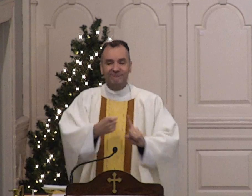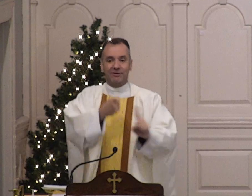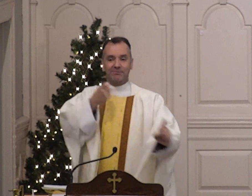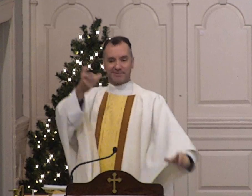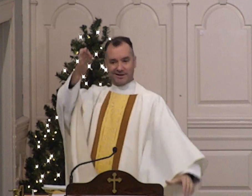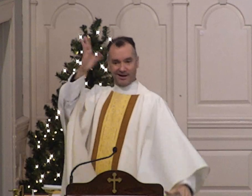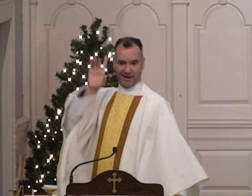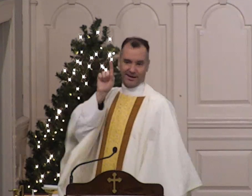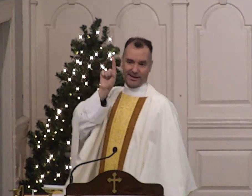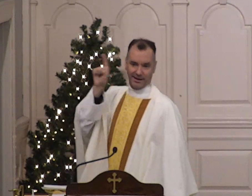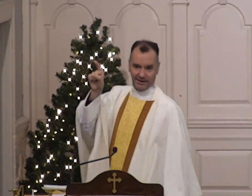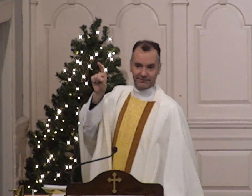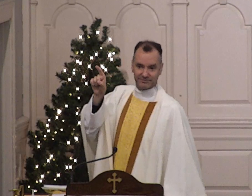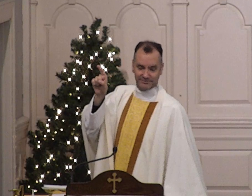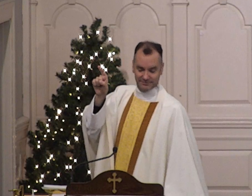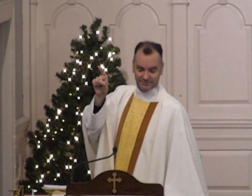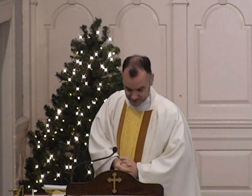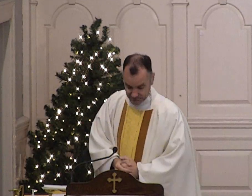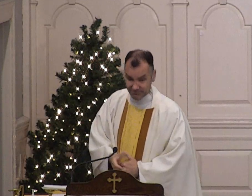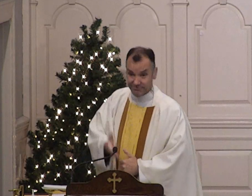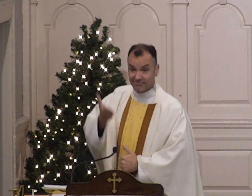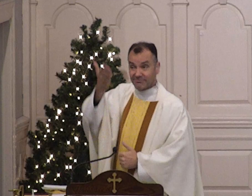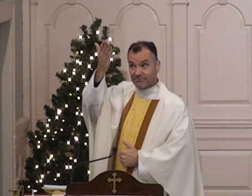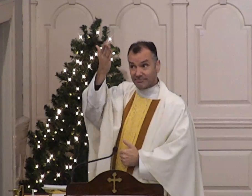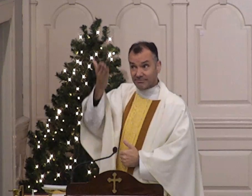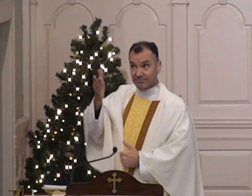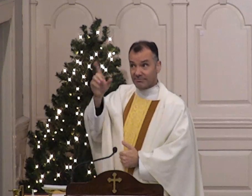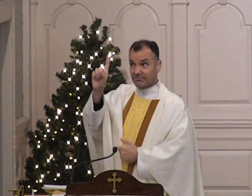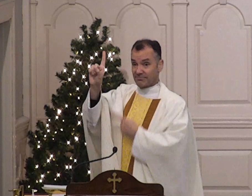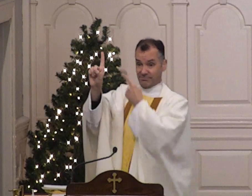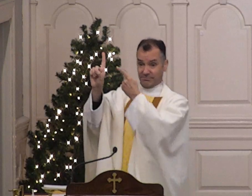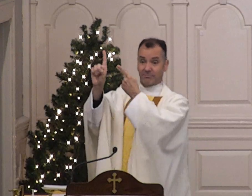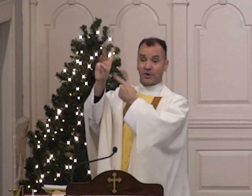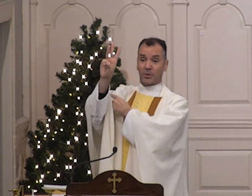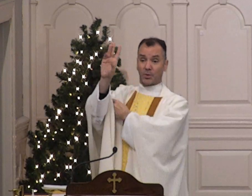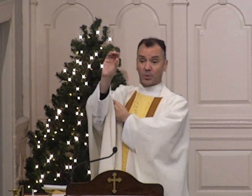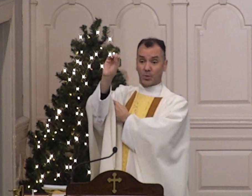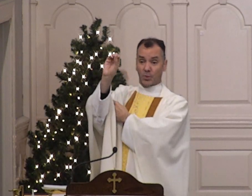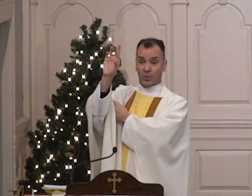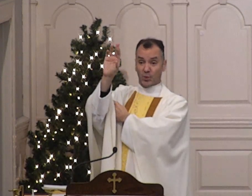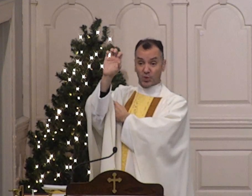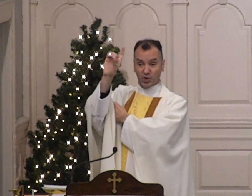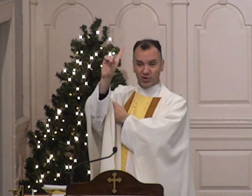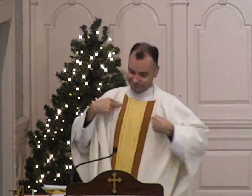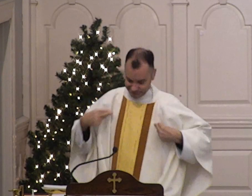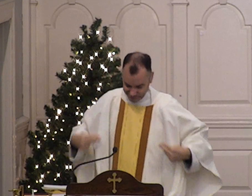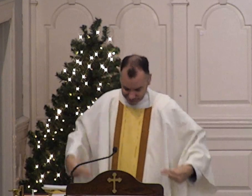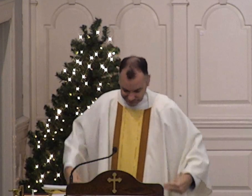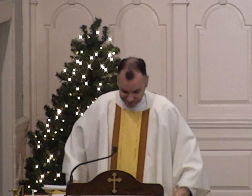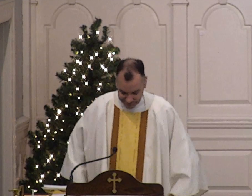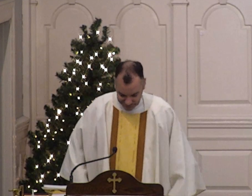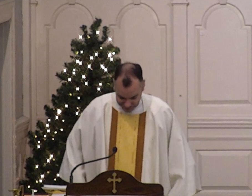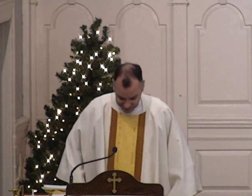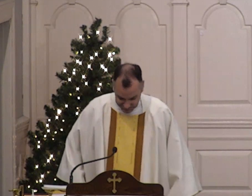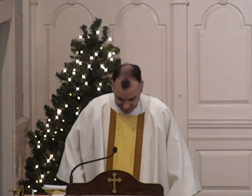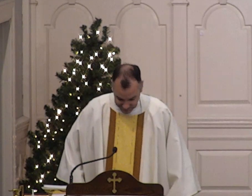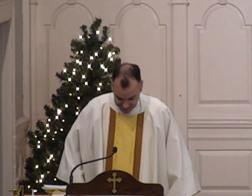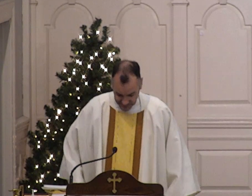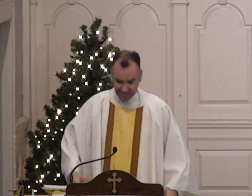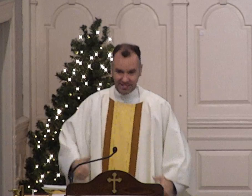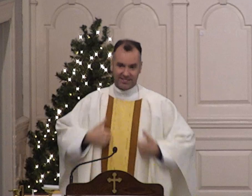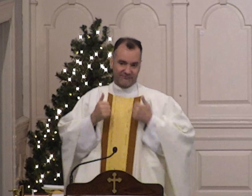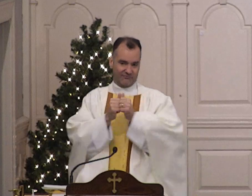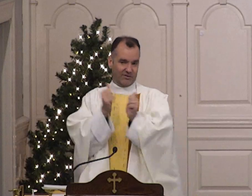but of God. And the Word became flesh